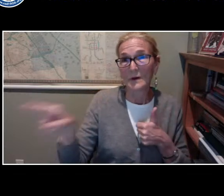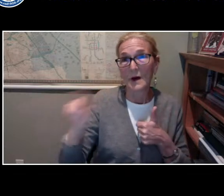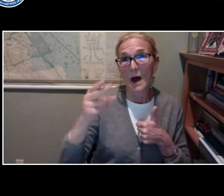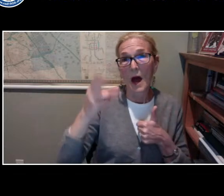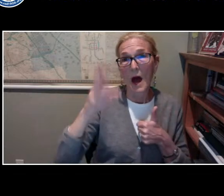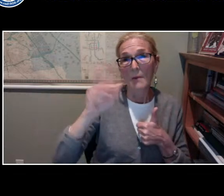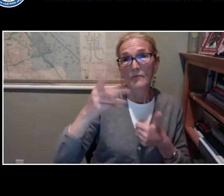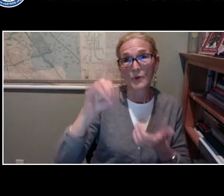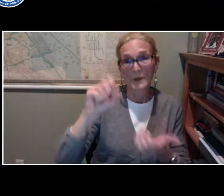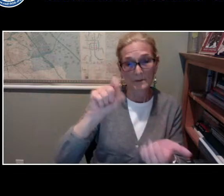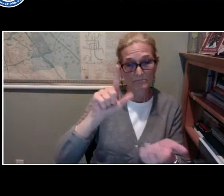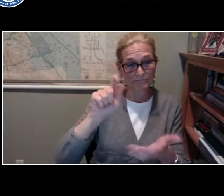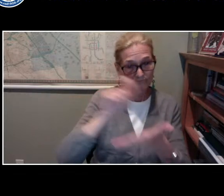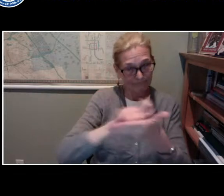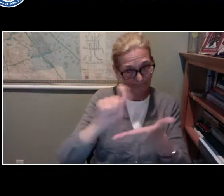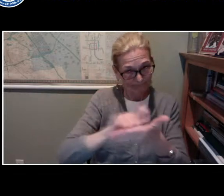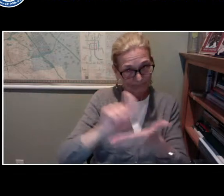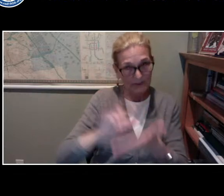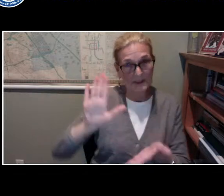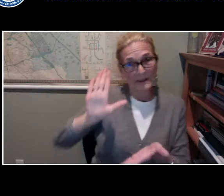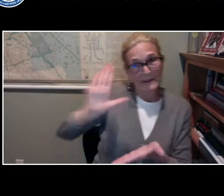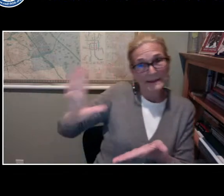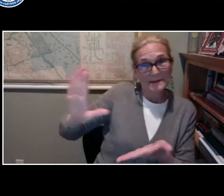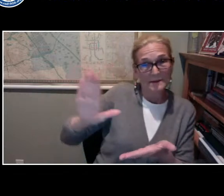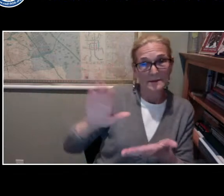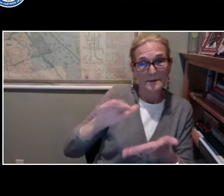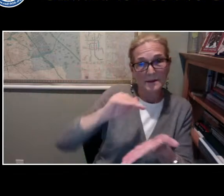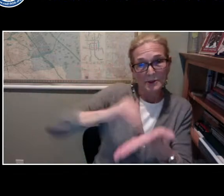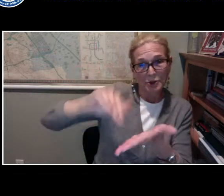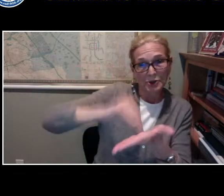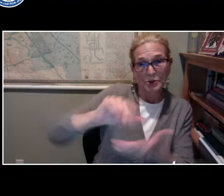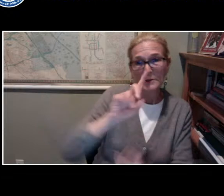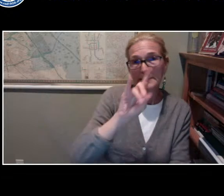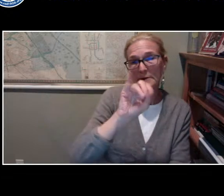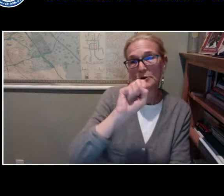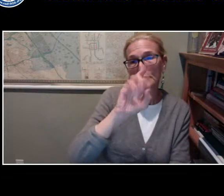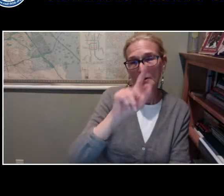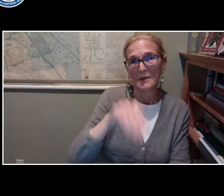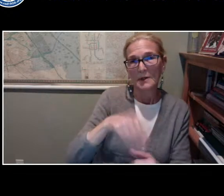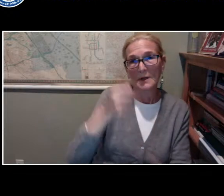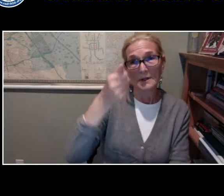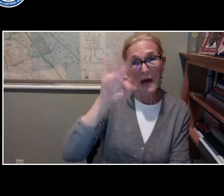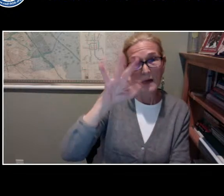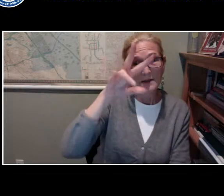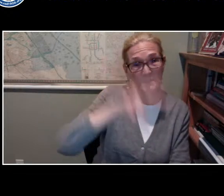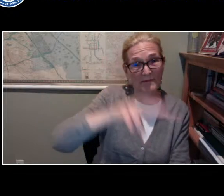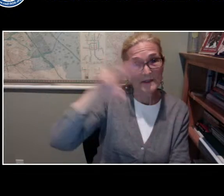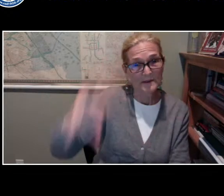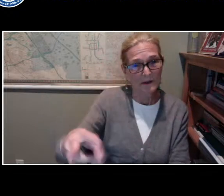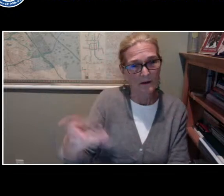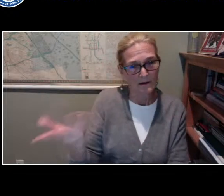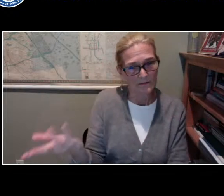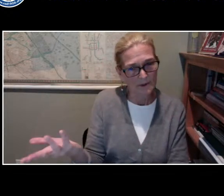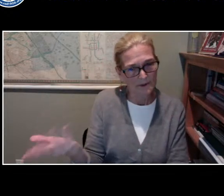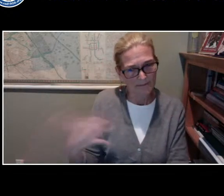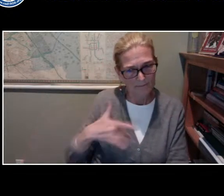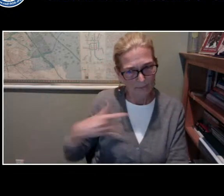first, we know autism is a factor. Humphreys published in 1977 in his